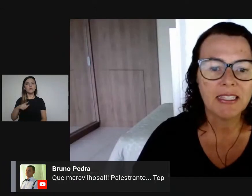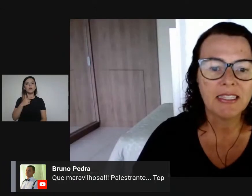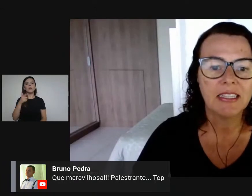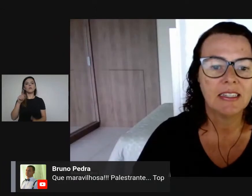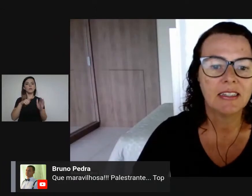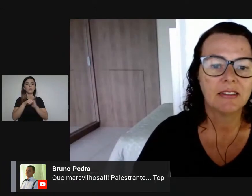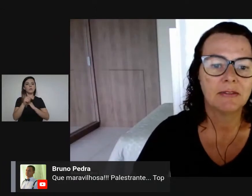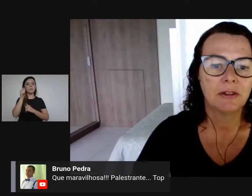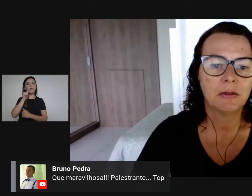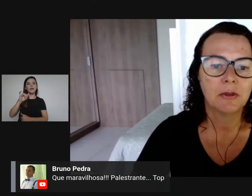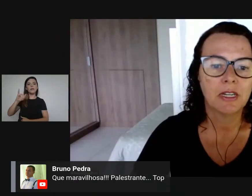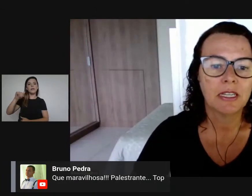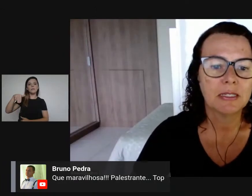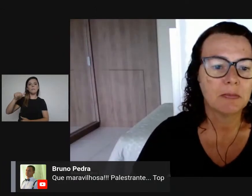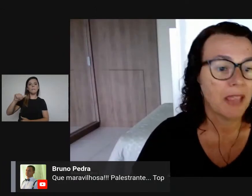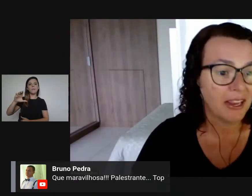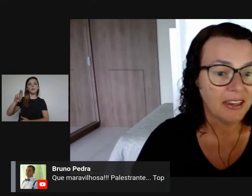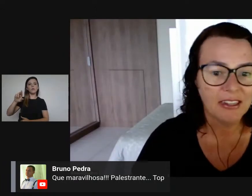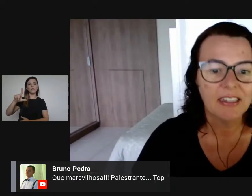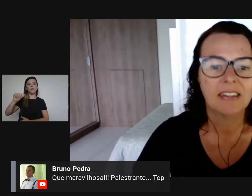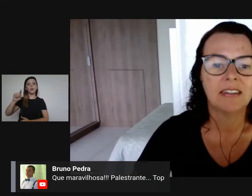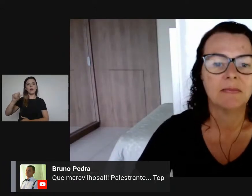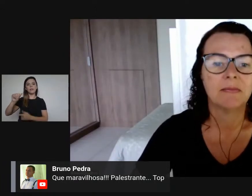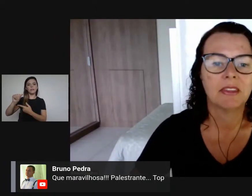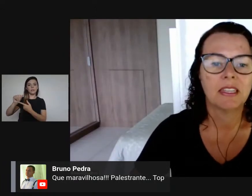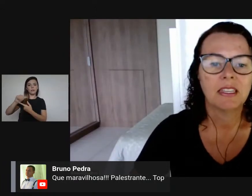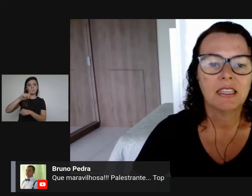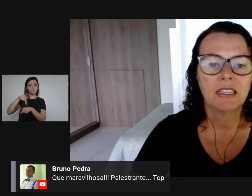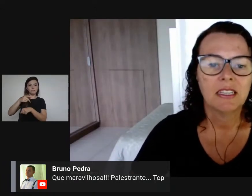Immaculada Baez from Spain.